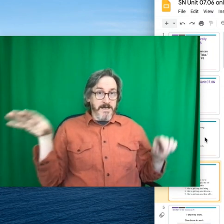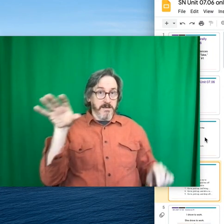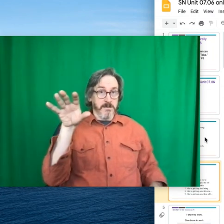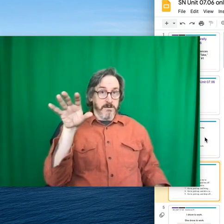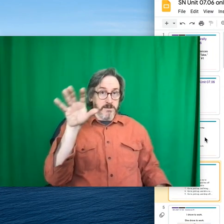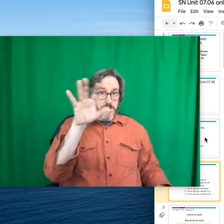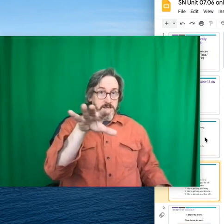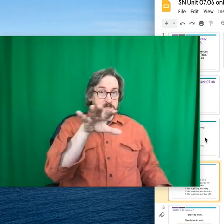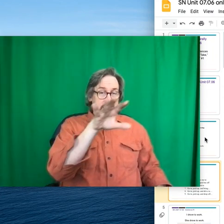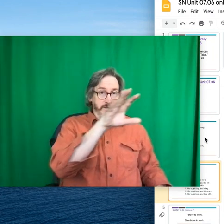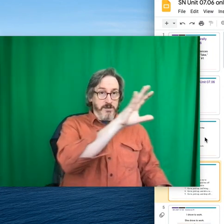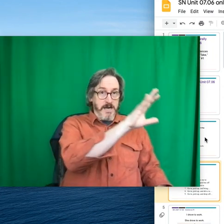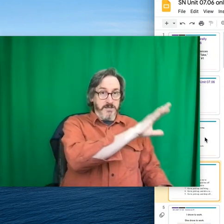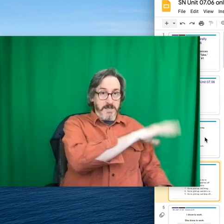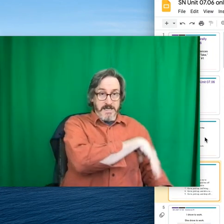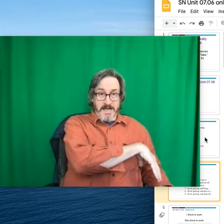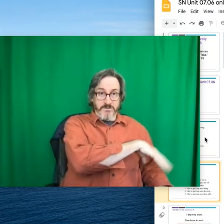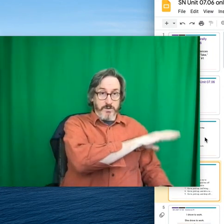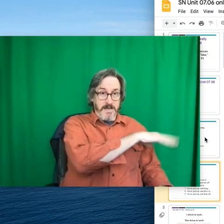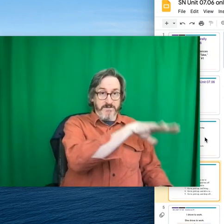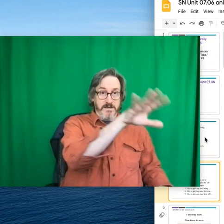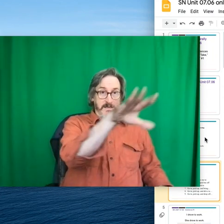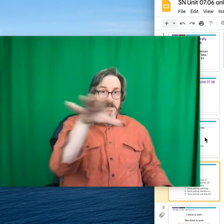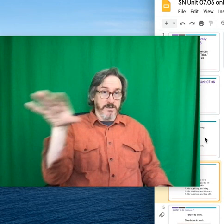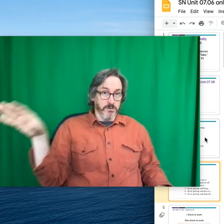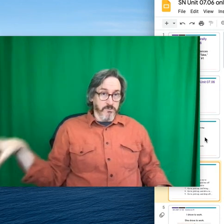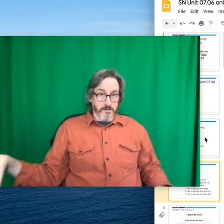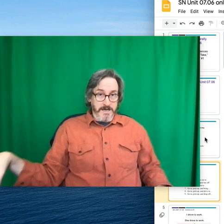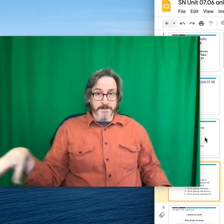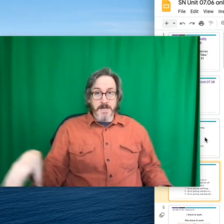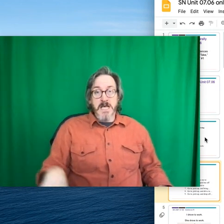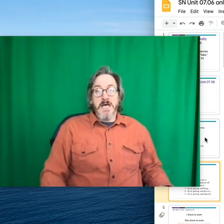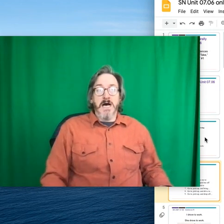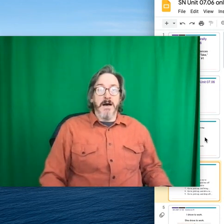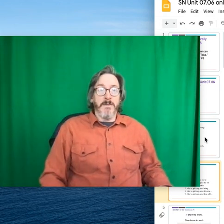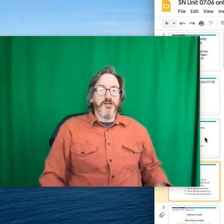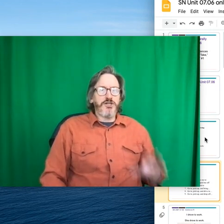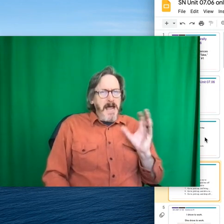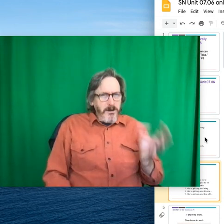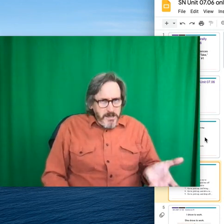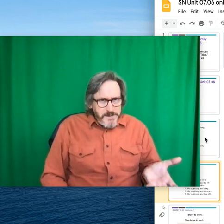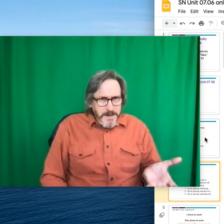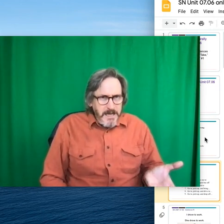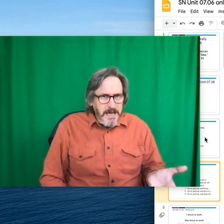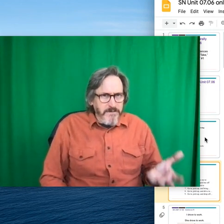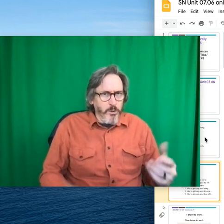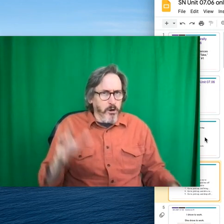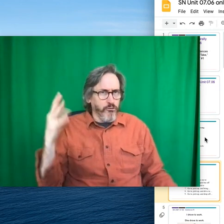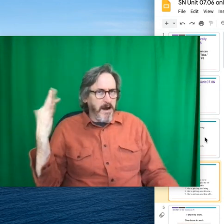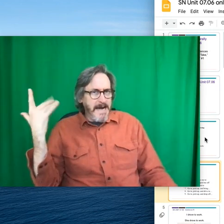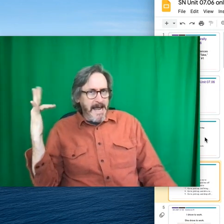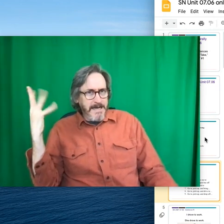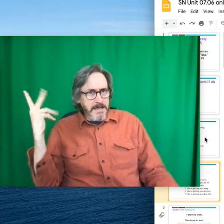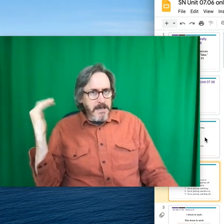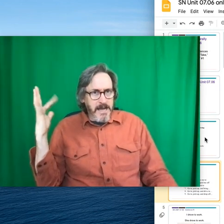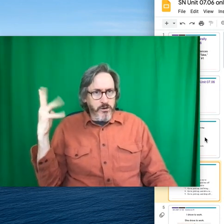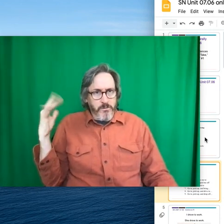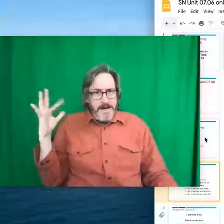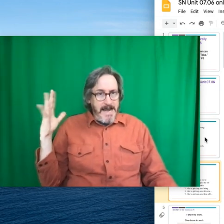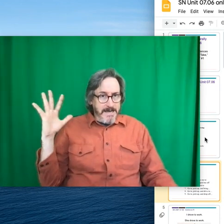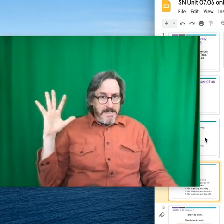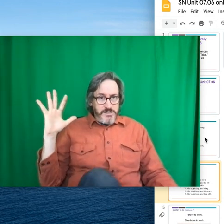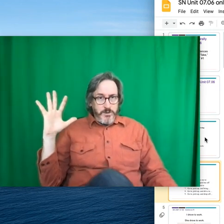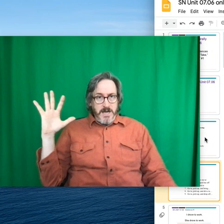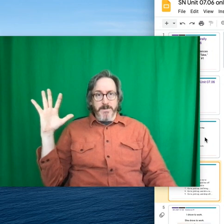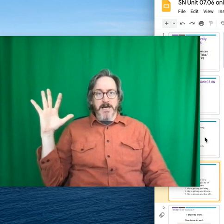to the right, to the center, and to the left, or left, center, right. Generally speaking, if you are right-handed and your